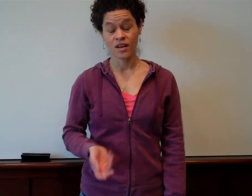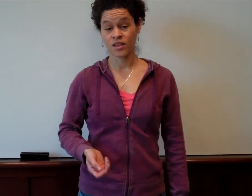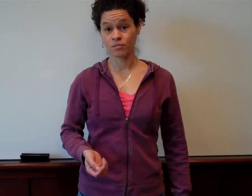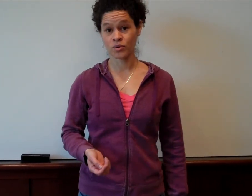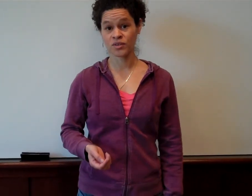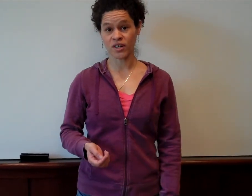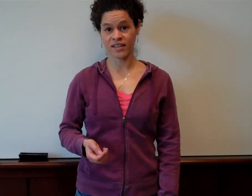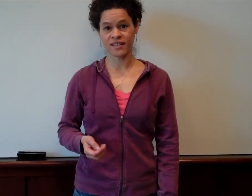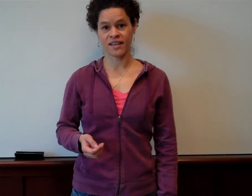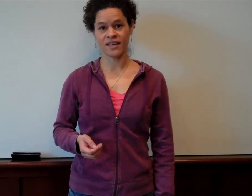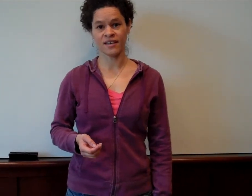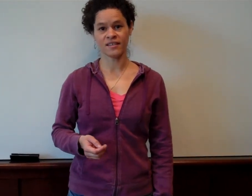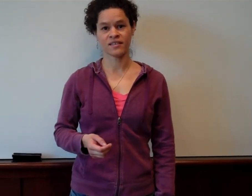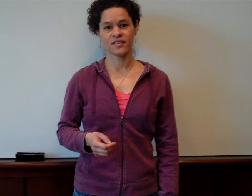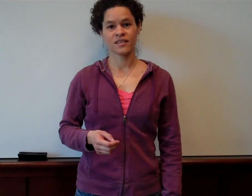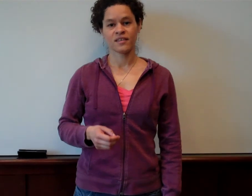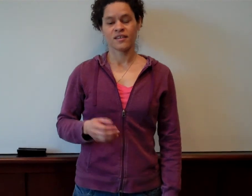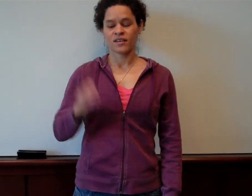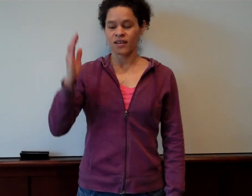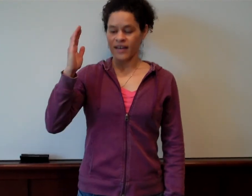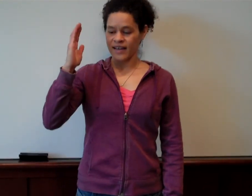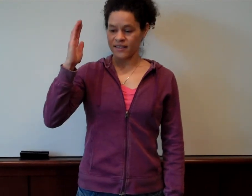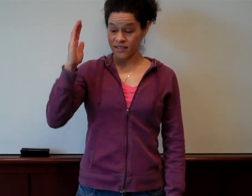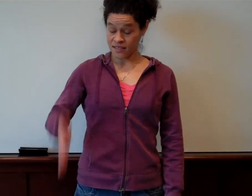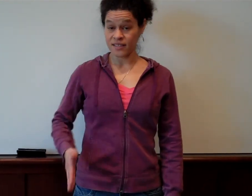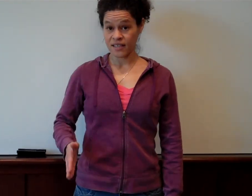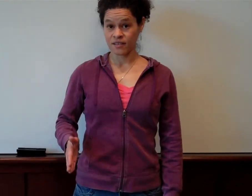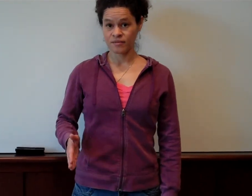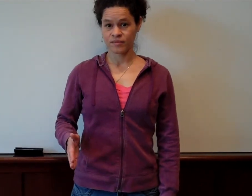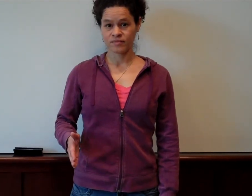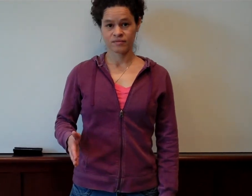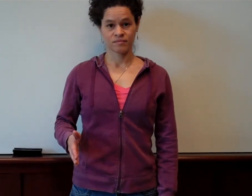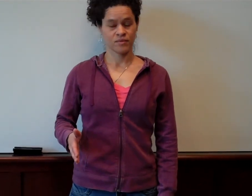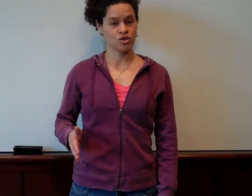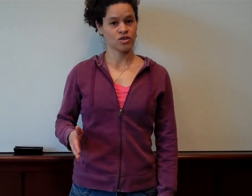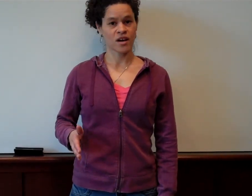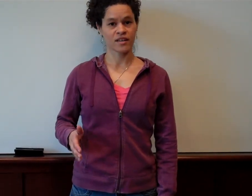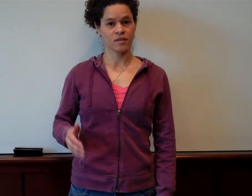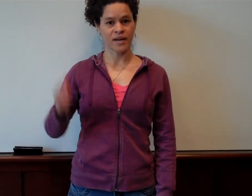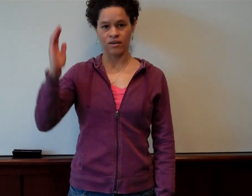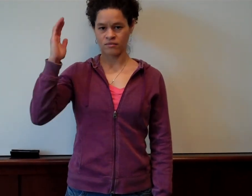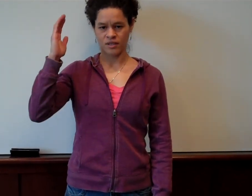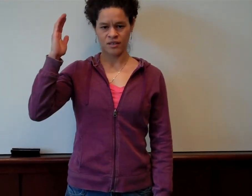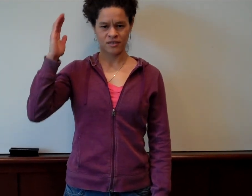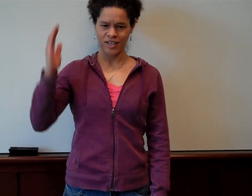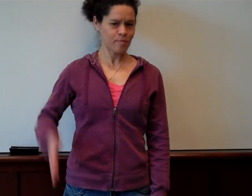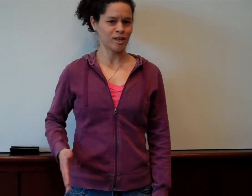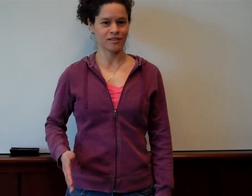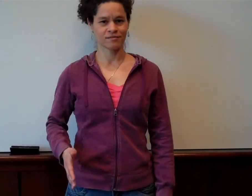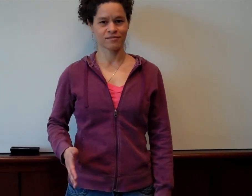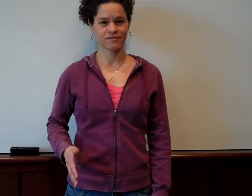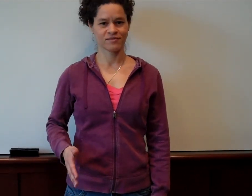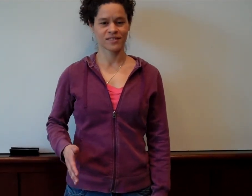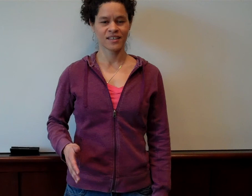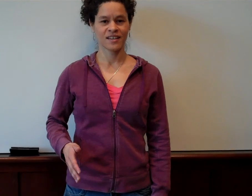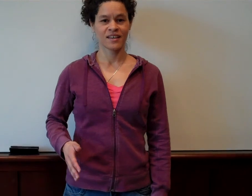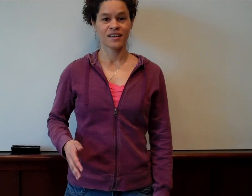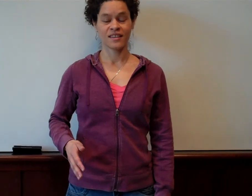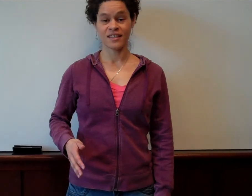The moods are indicated as indicative, so you're talking about things happening.